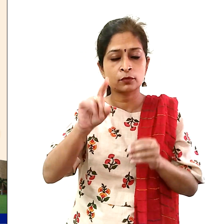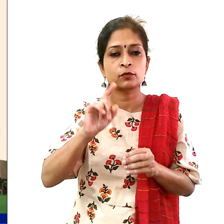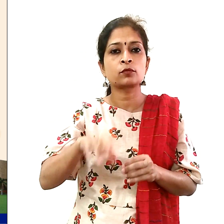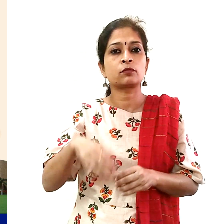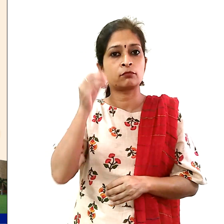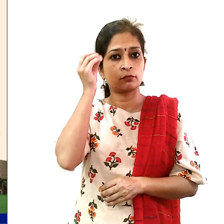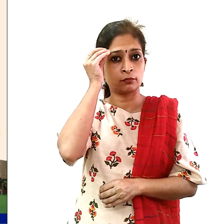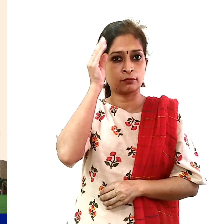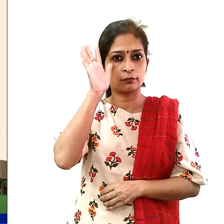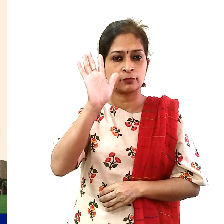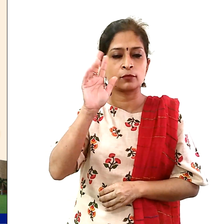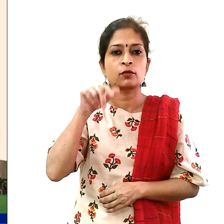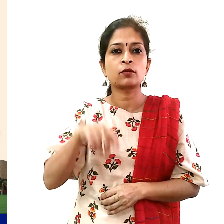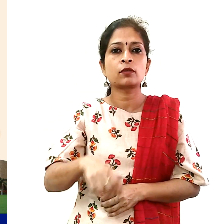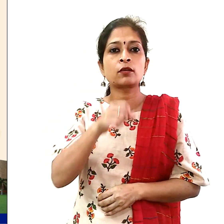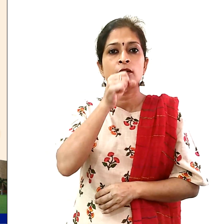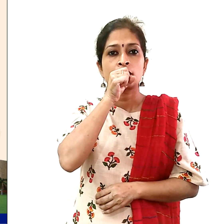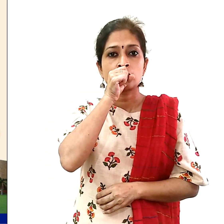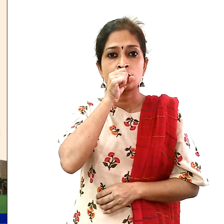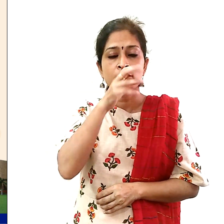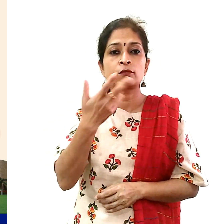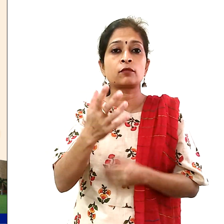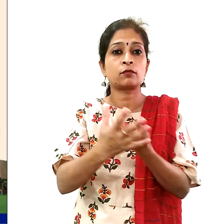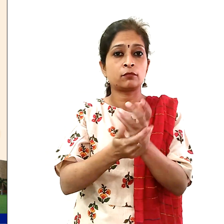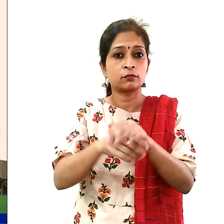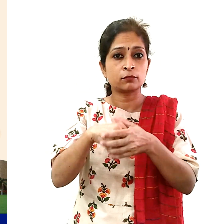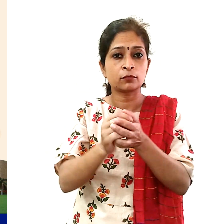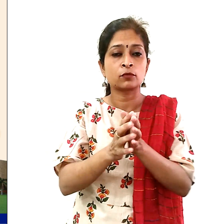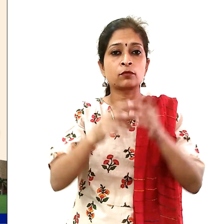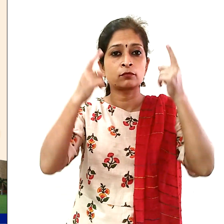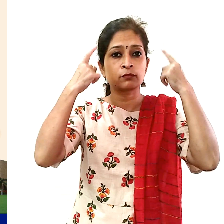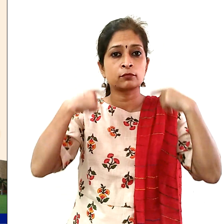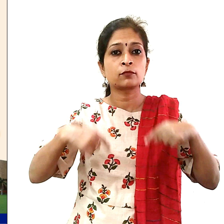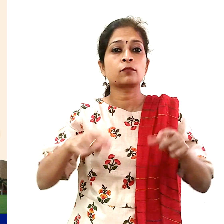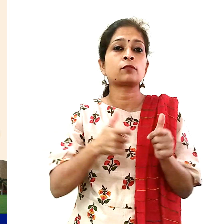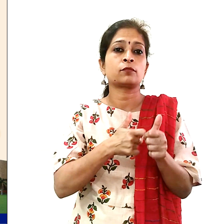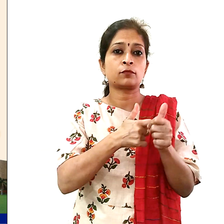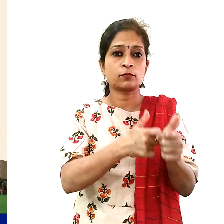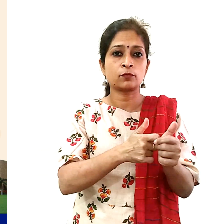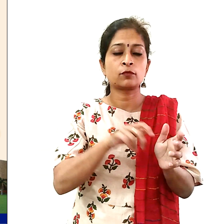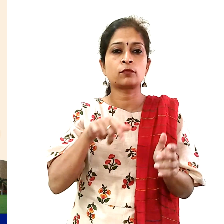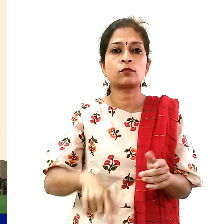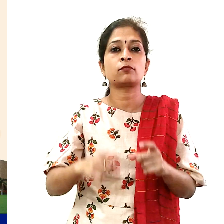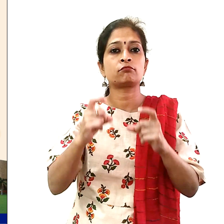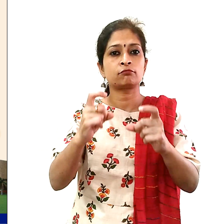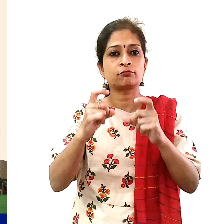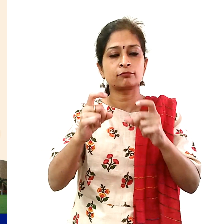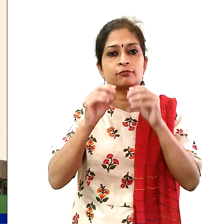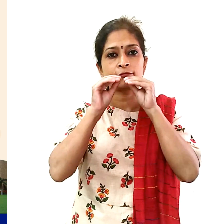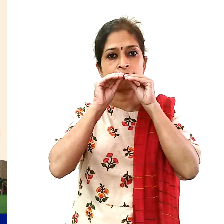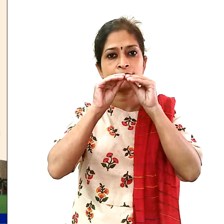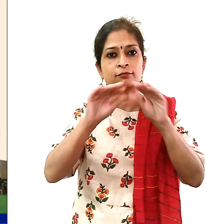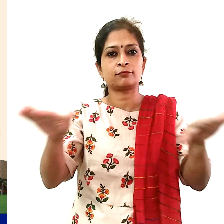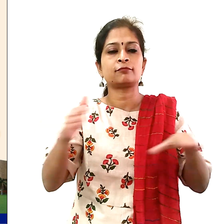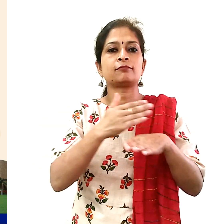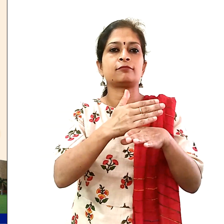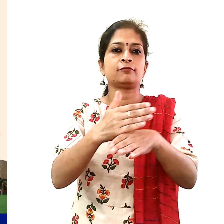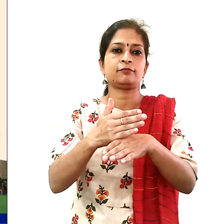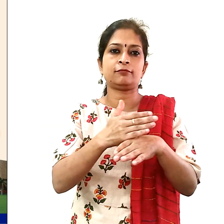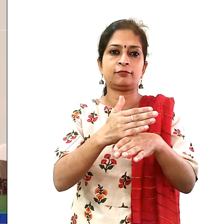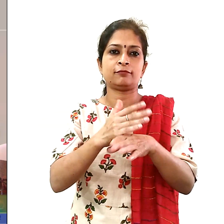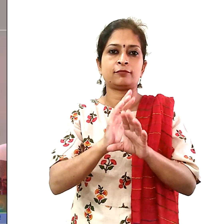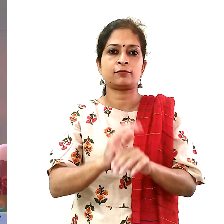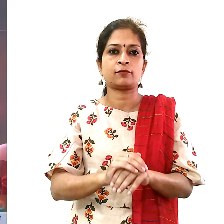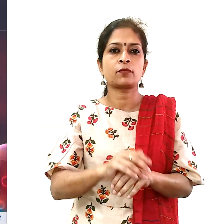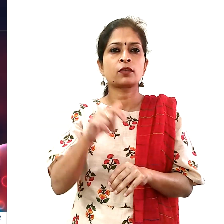become aware. Follow cough etiquettes, hand hygiene and personal care. Spread a word of precaution through your